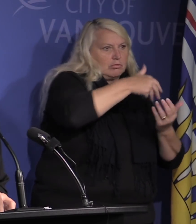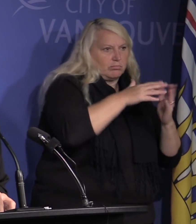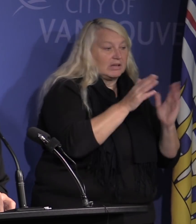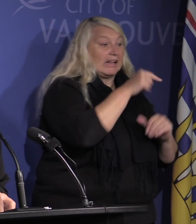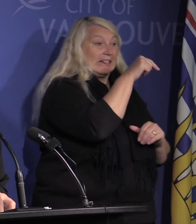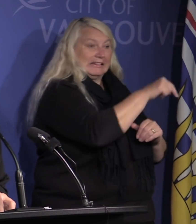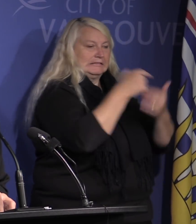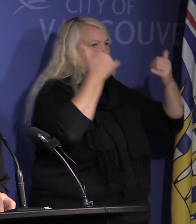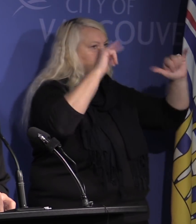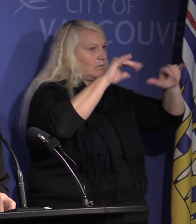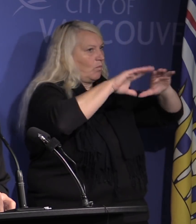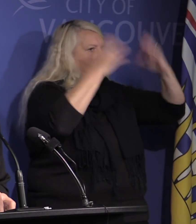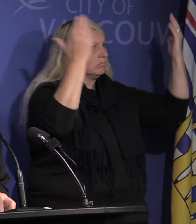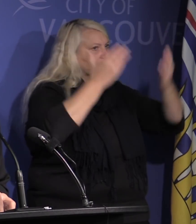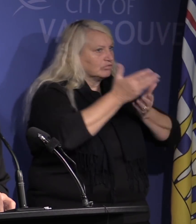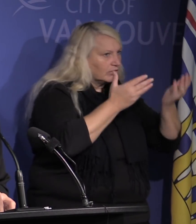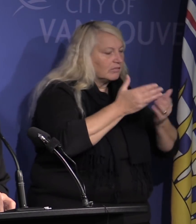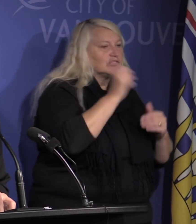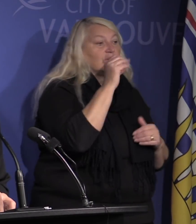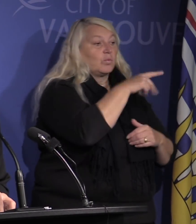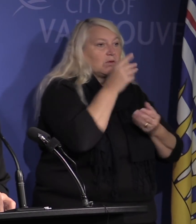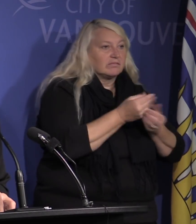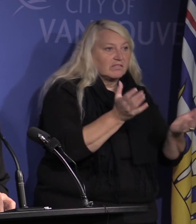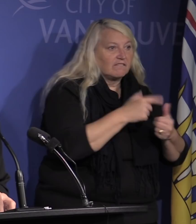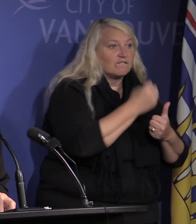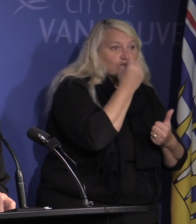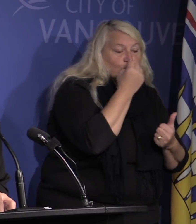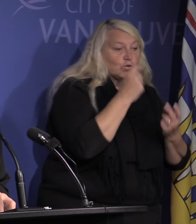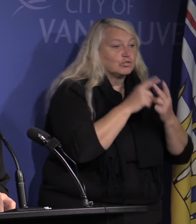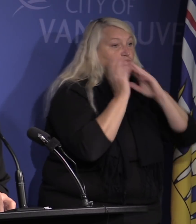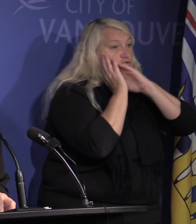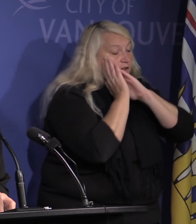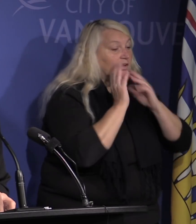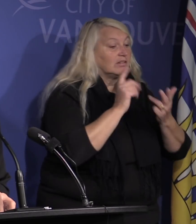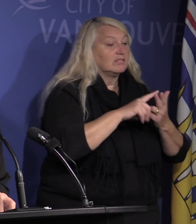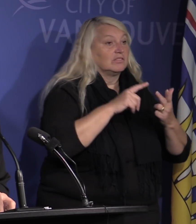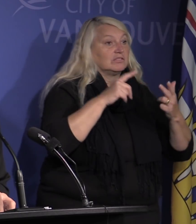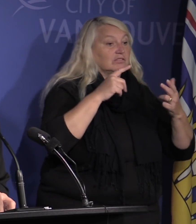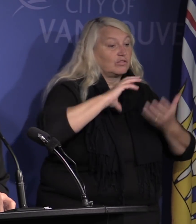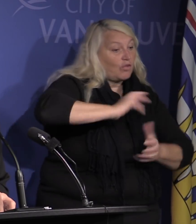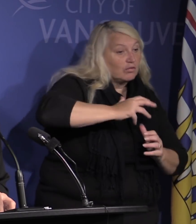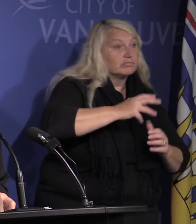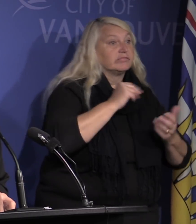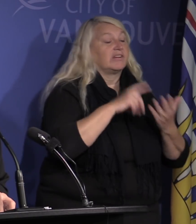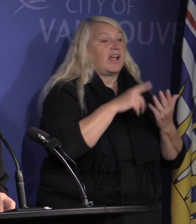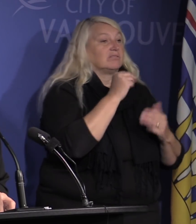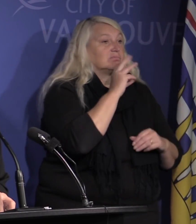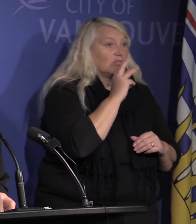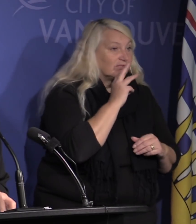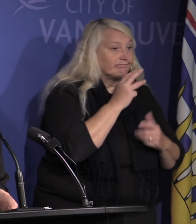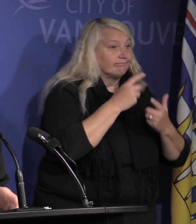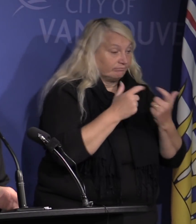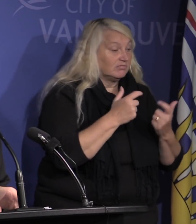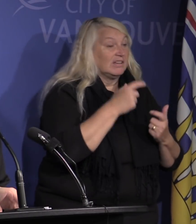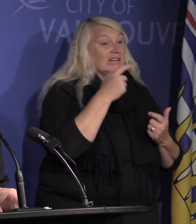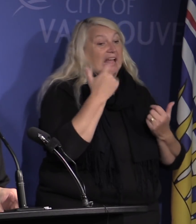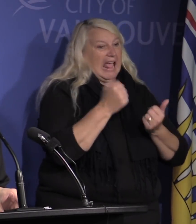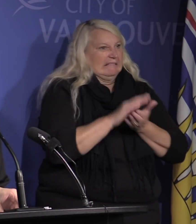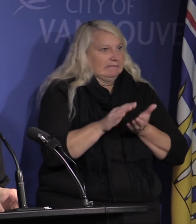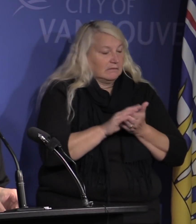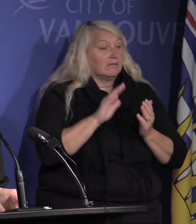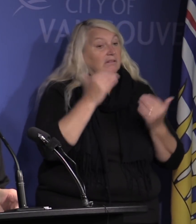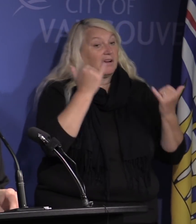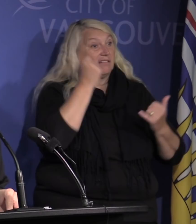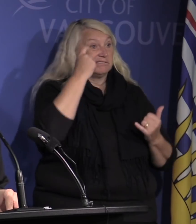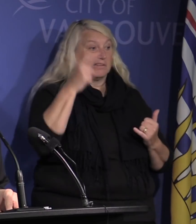essential services such as food, shelter, showers, and laundry. We are taking a room-by-room approach to limit access to